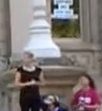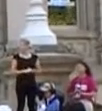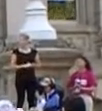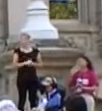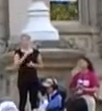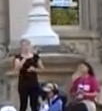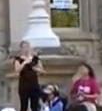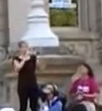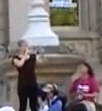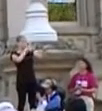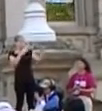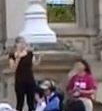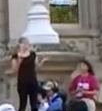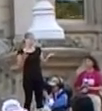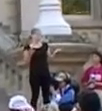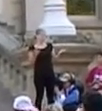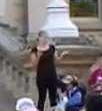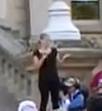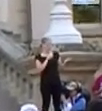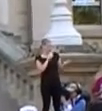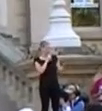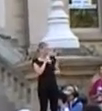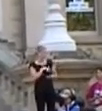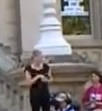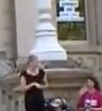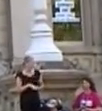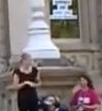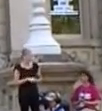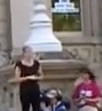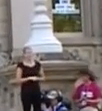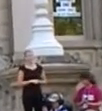So my response was, really?